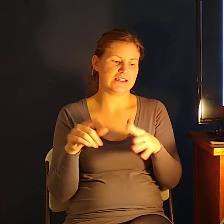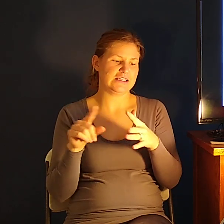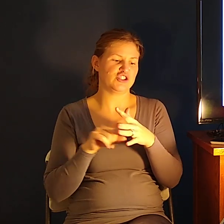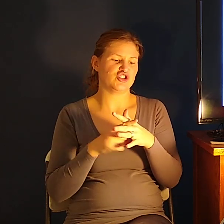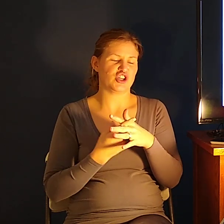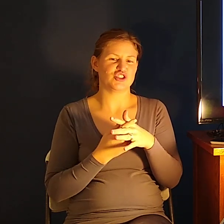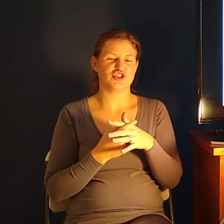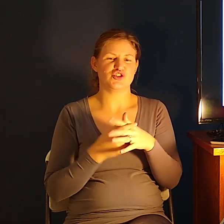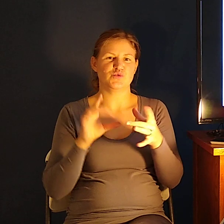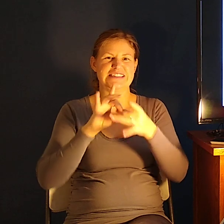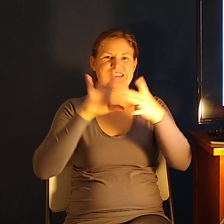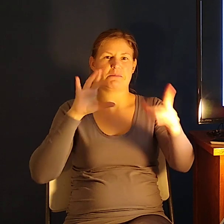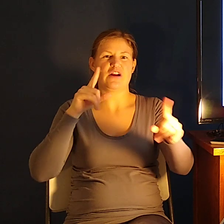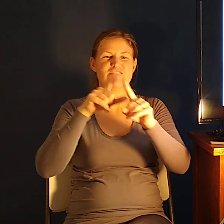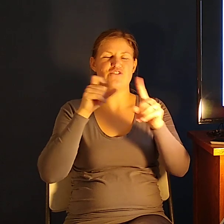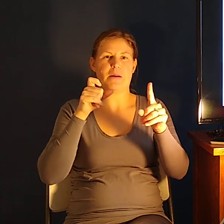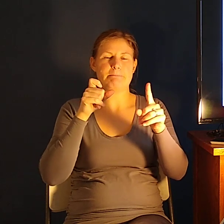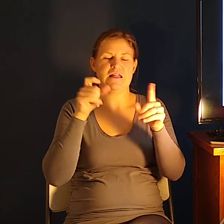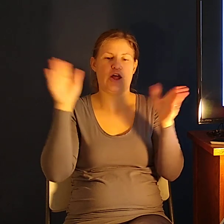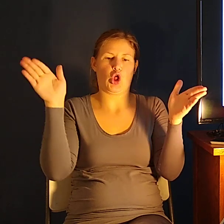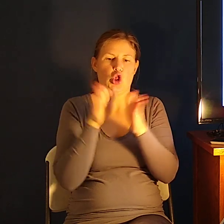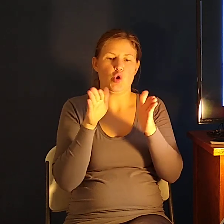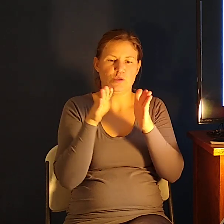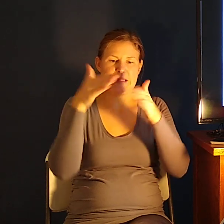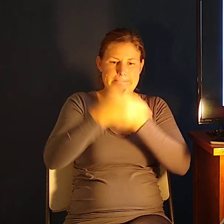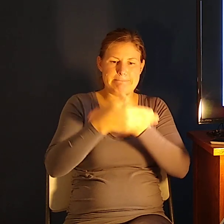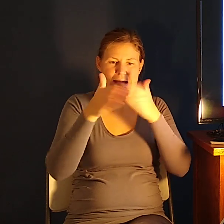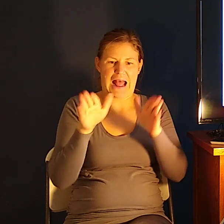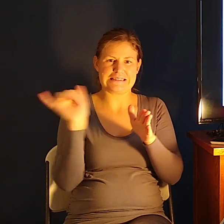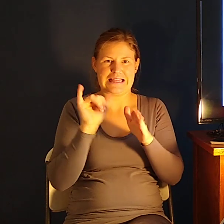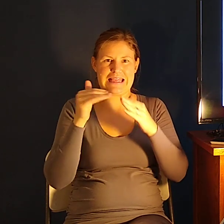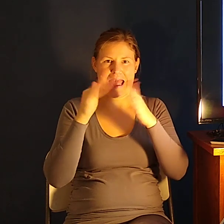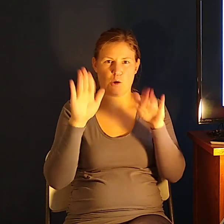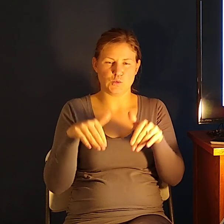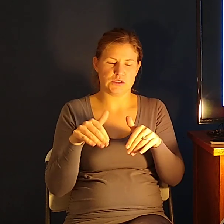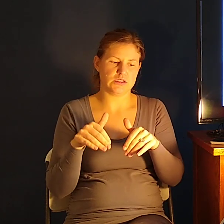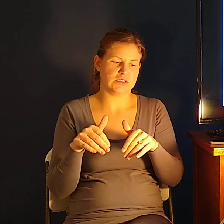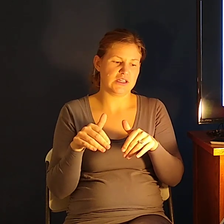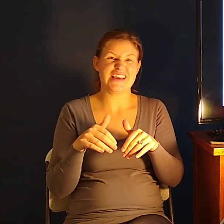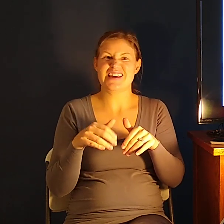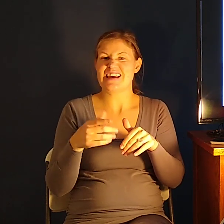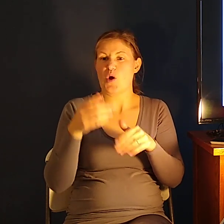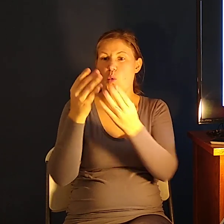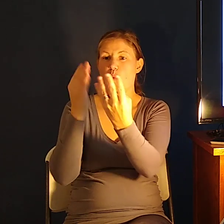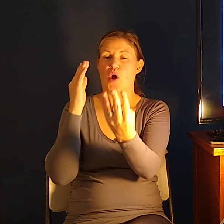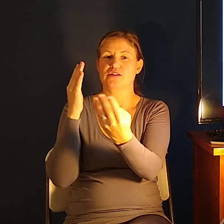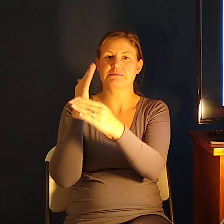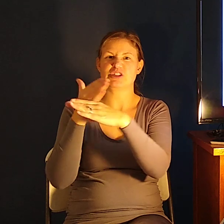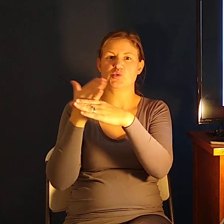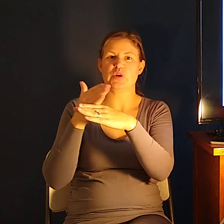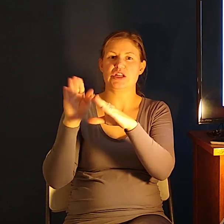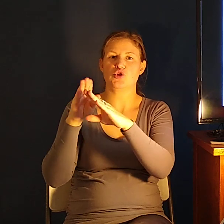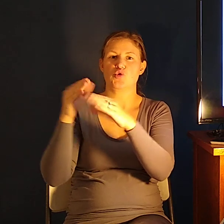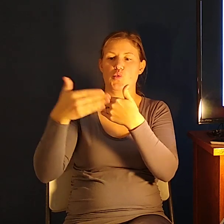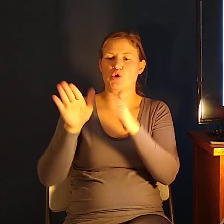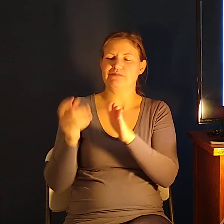the tradition of closed box like houses. He eliminates walls between rooms and large